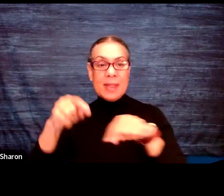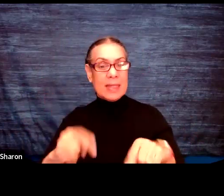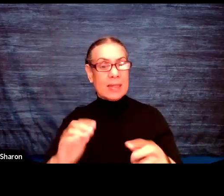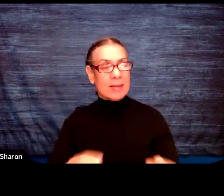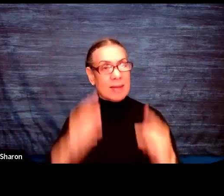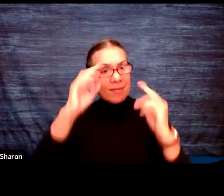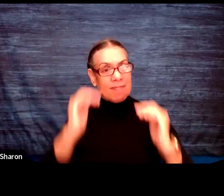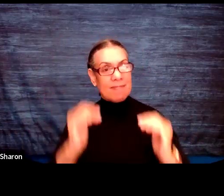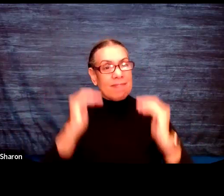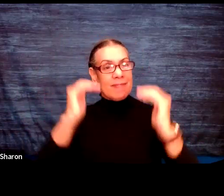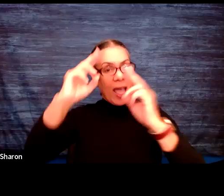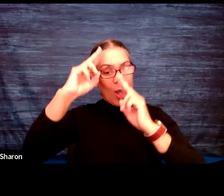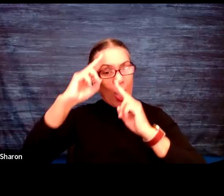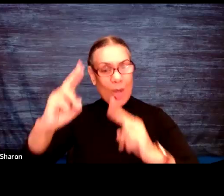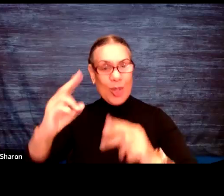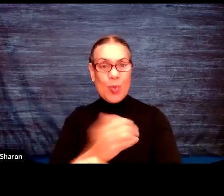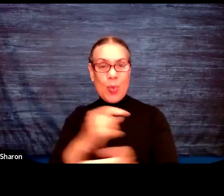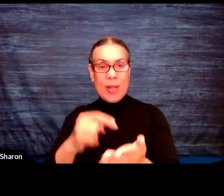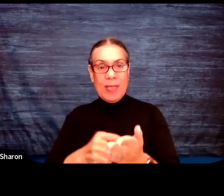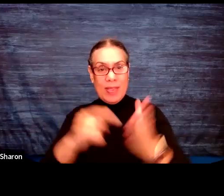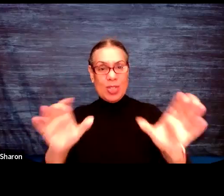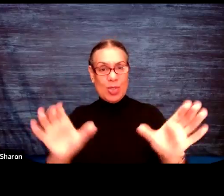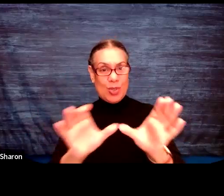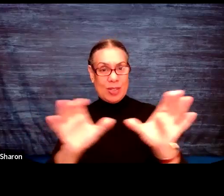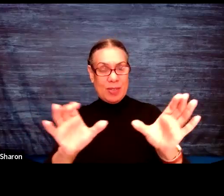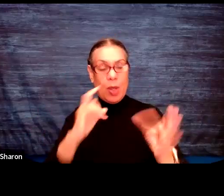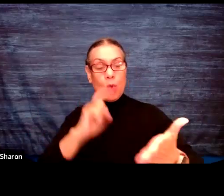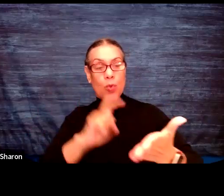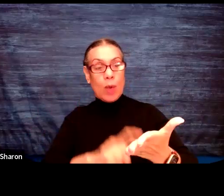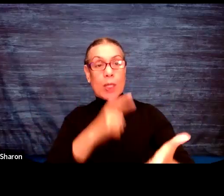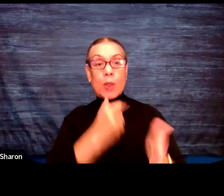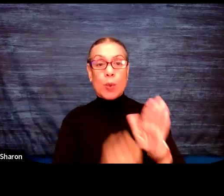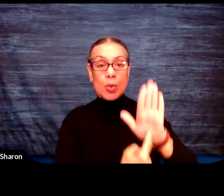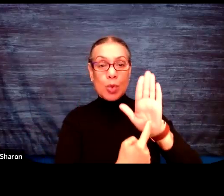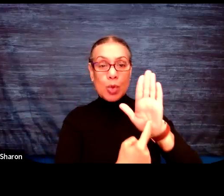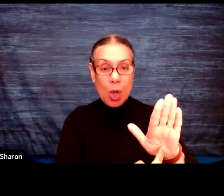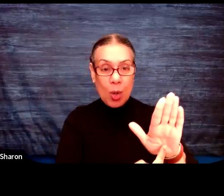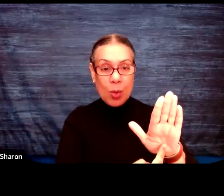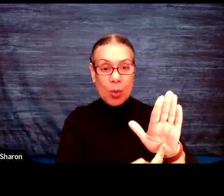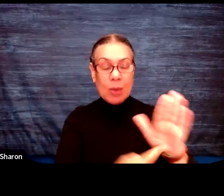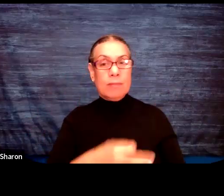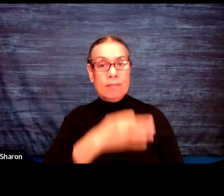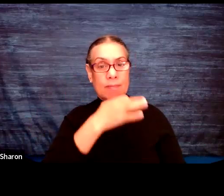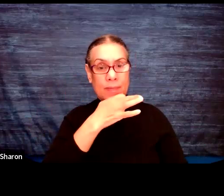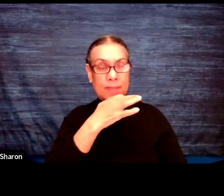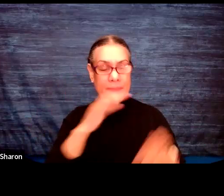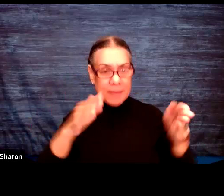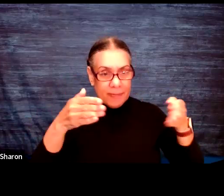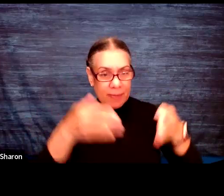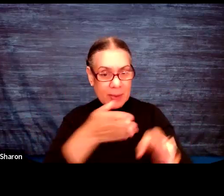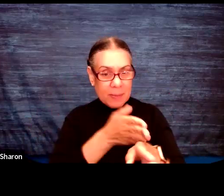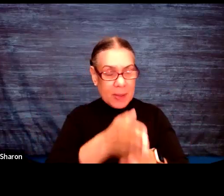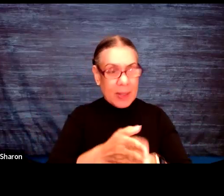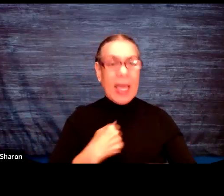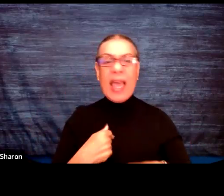honor for educators in the state, recognizing those who demonstrate exceptional dedication and make a lasting